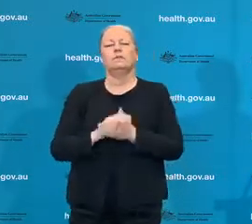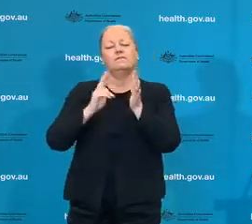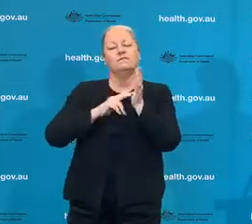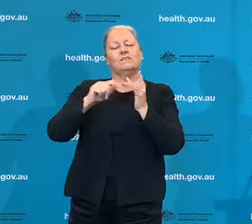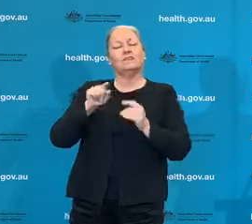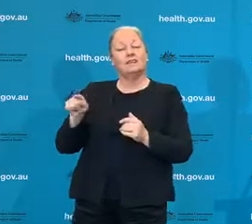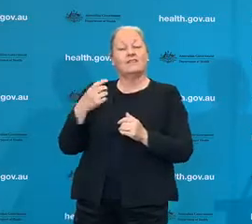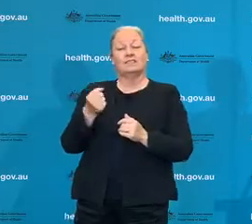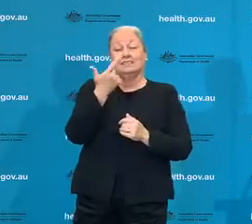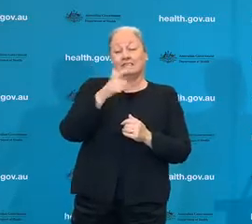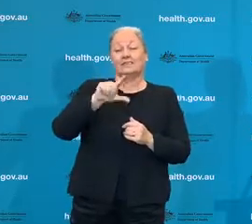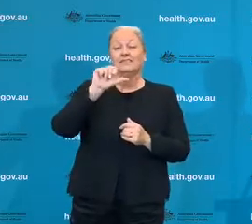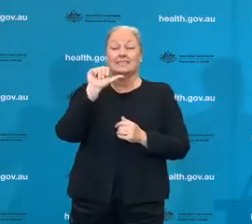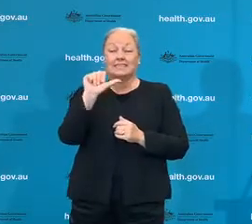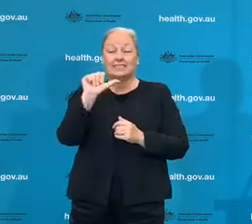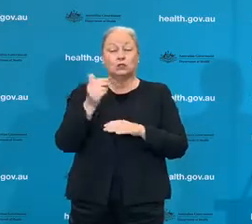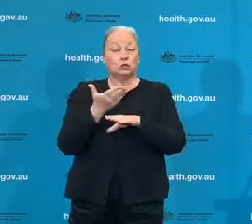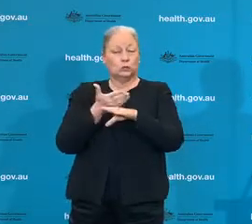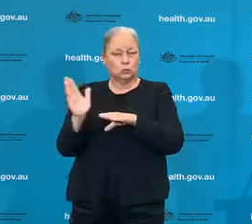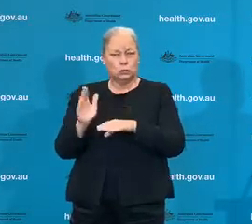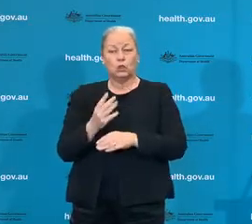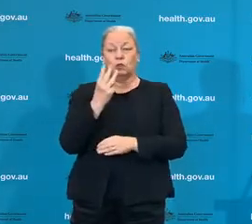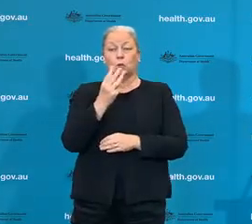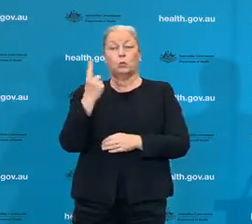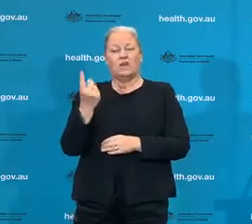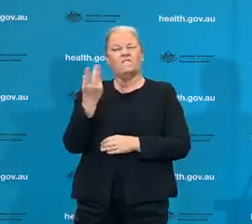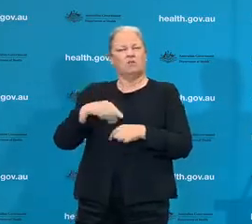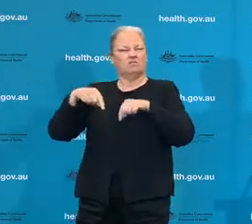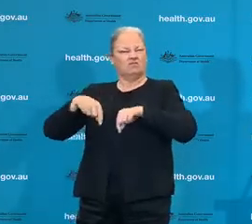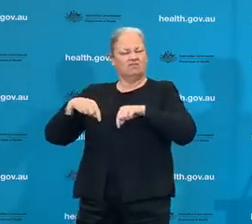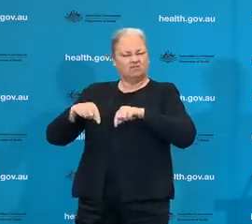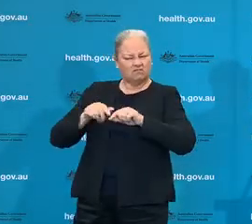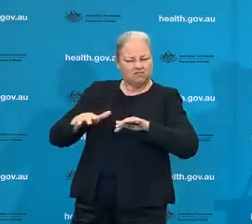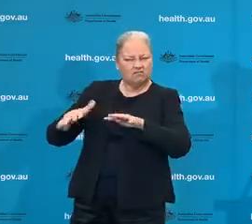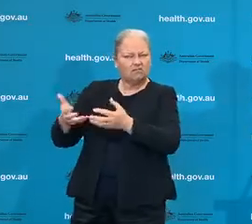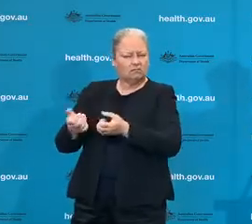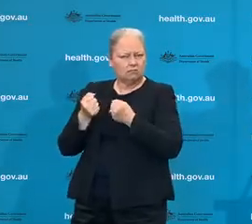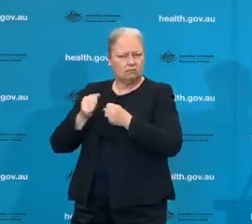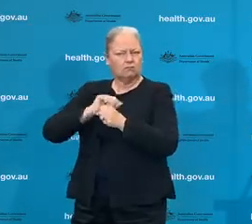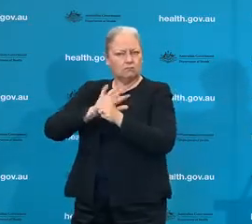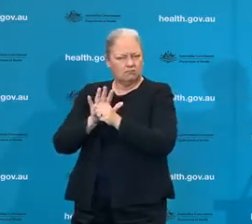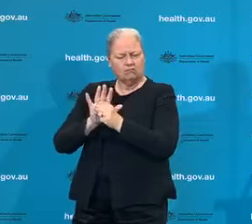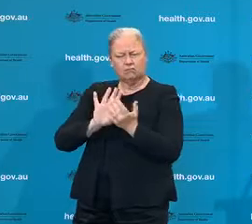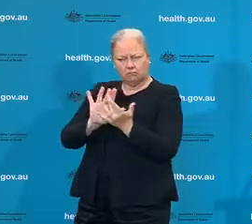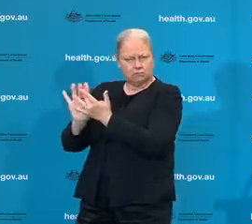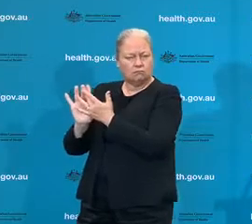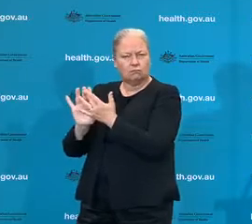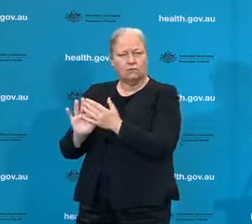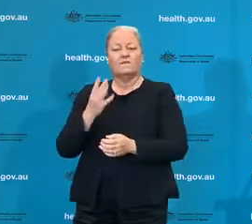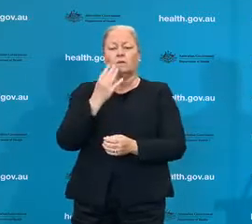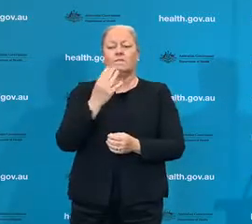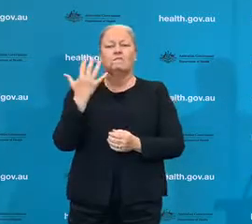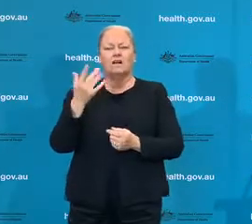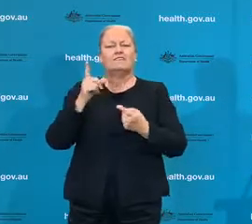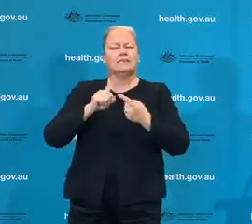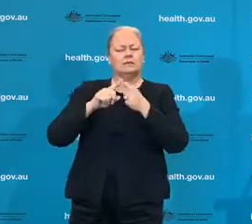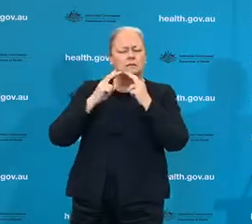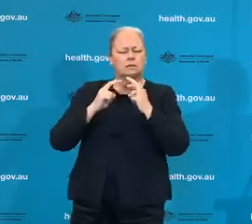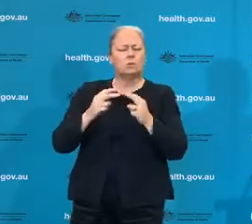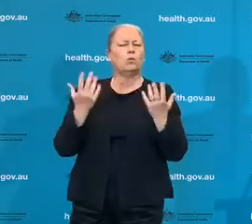reported 76 new cases. 31 were locally acquired and were contacts of a confirmed case, and 45 remain under